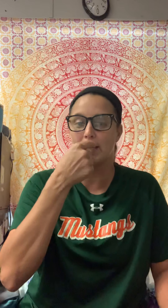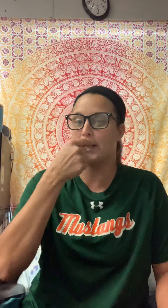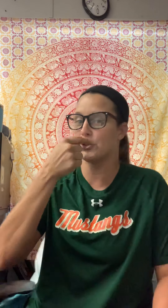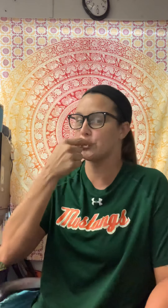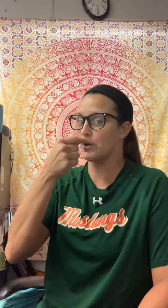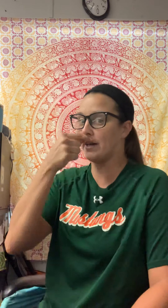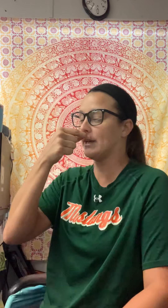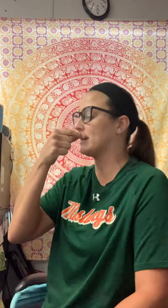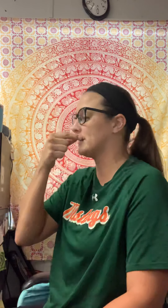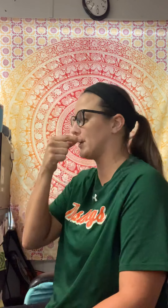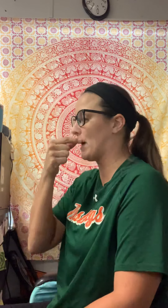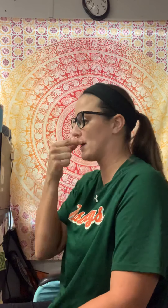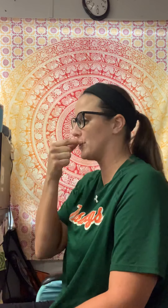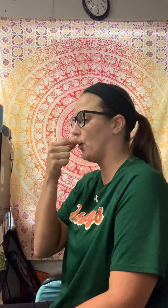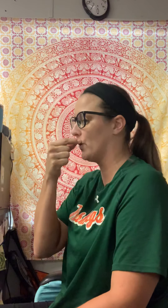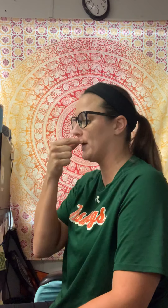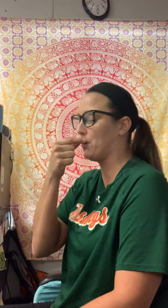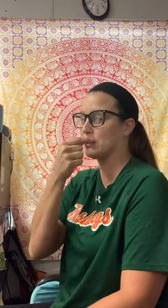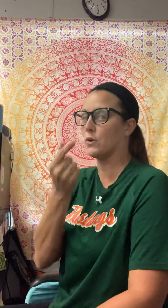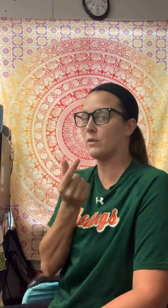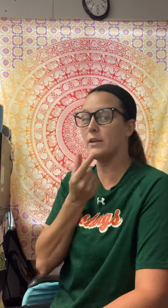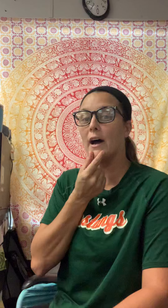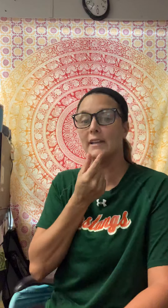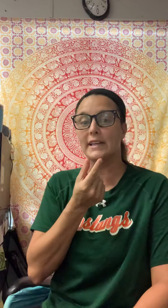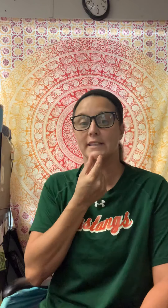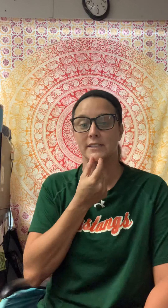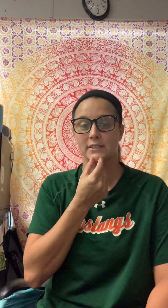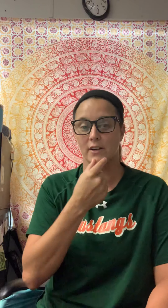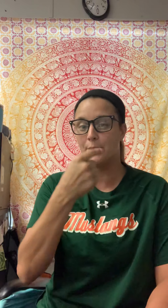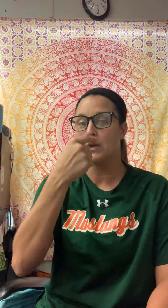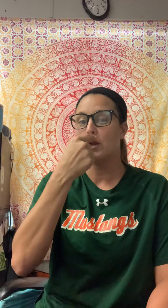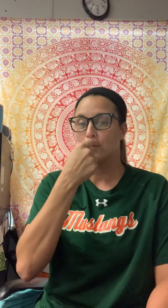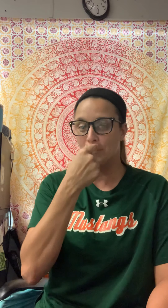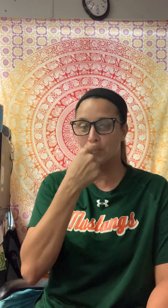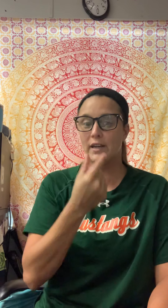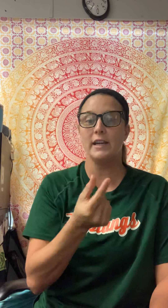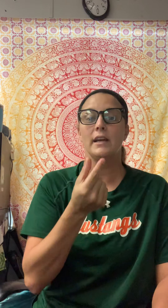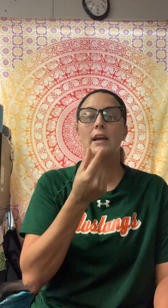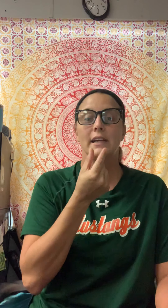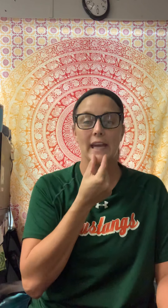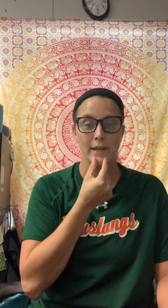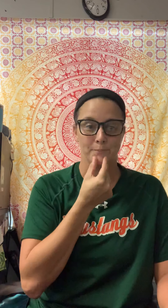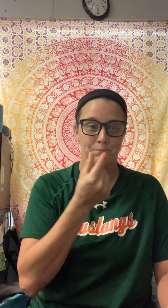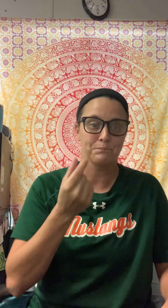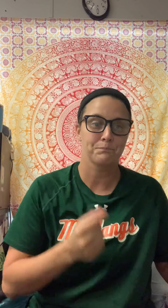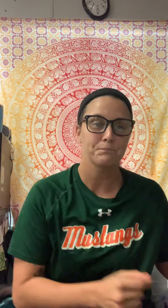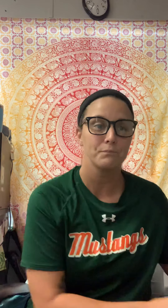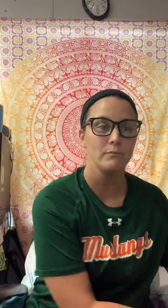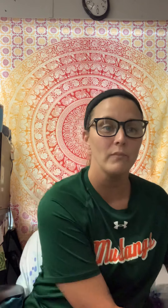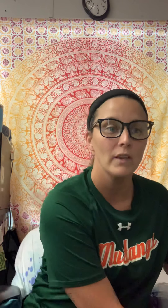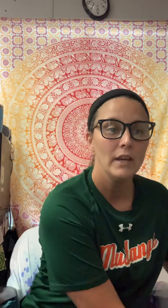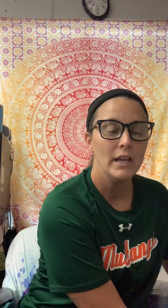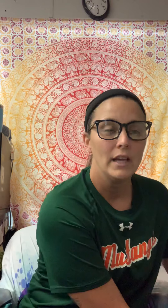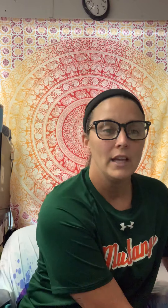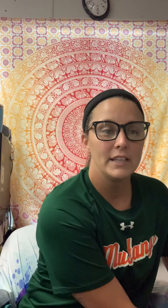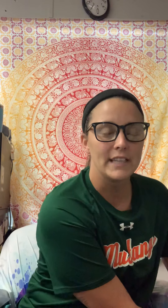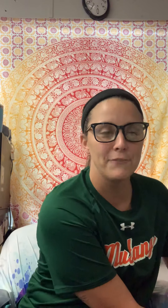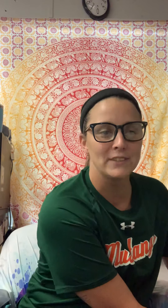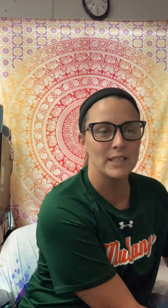it straight like this, like you're actually holding a whistle, not like this. All right, referee, gay. The sign for